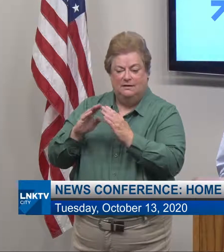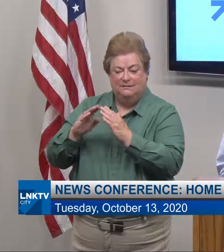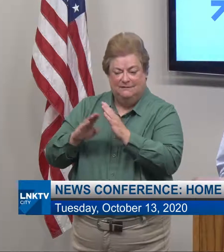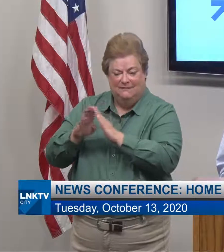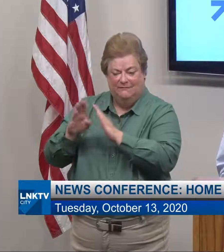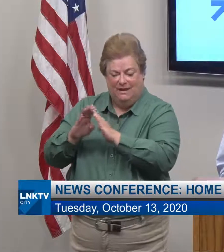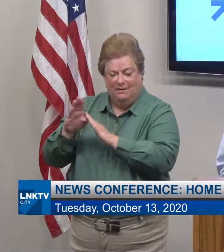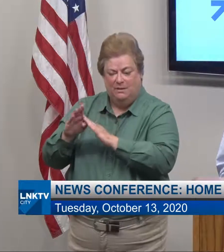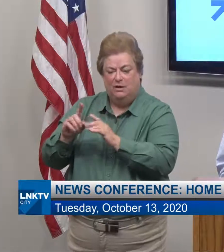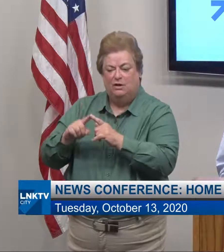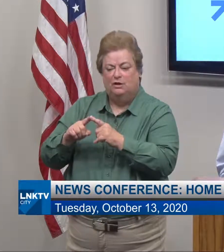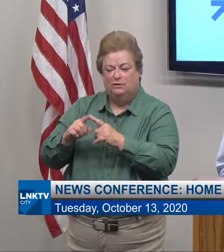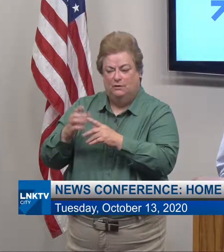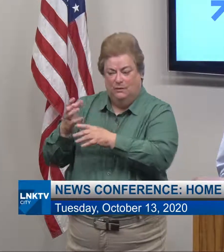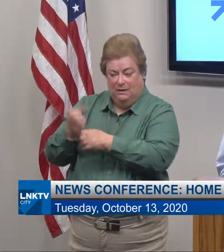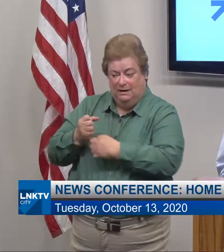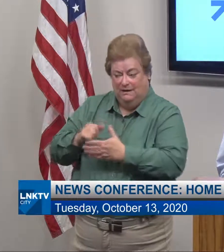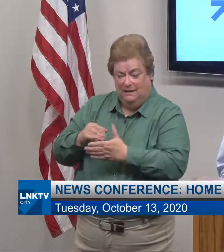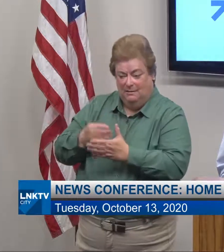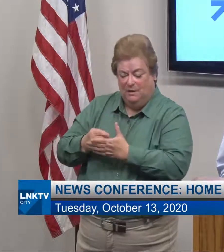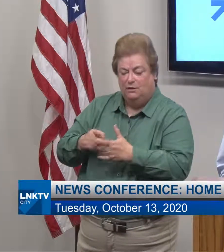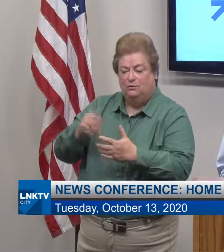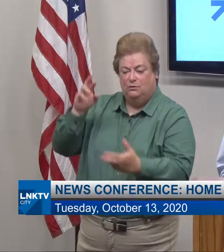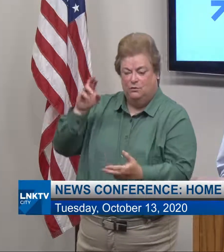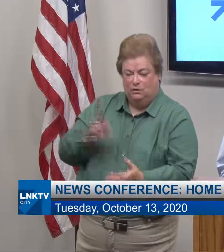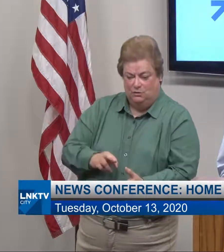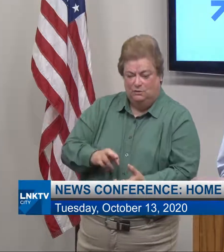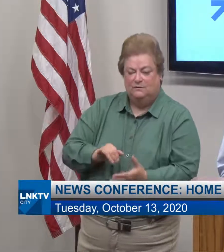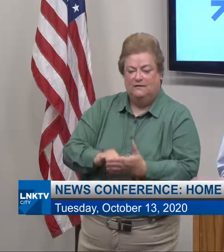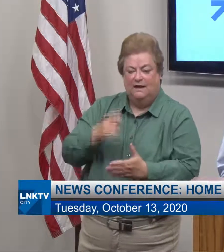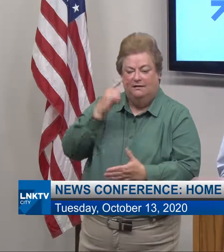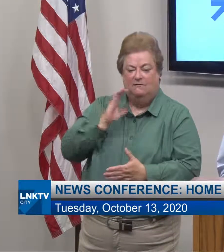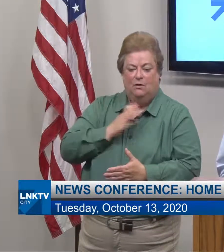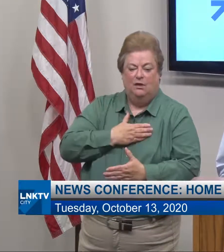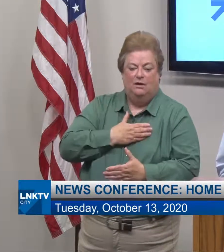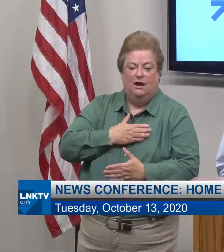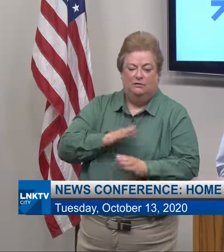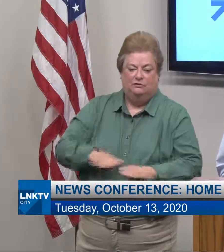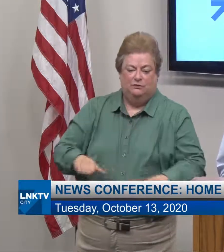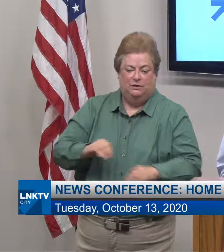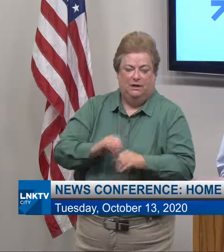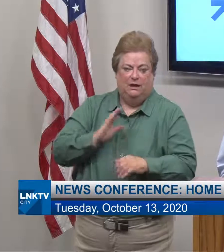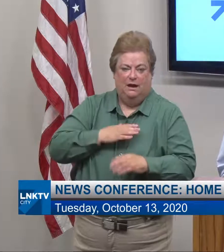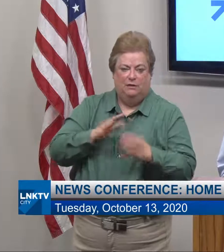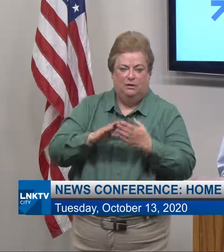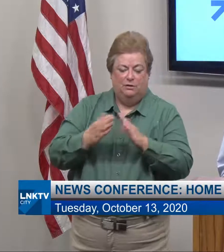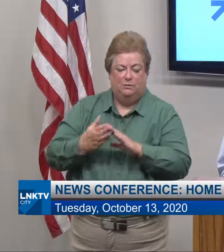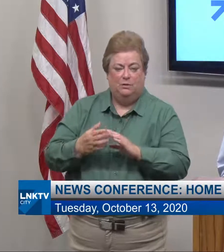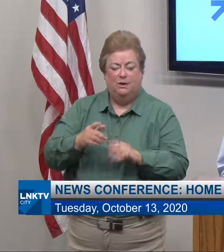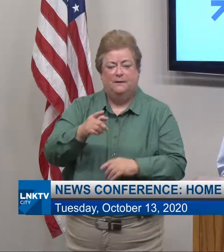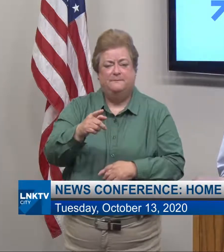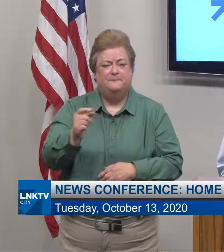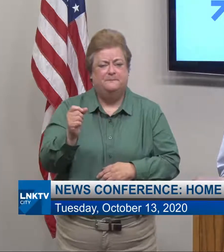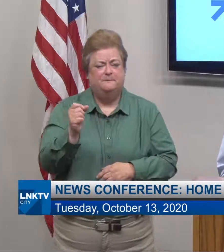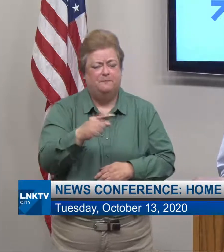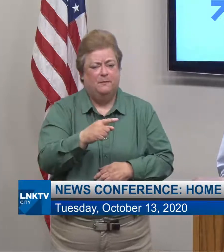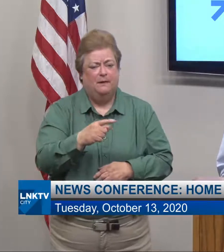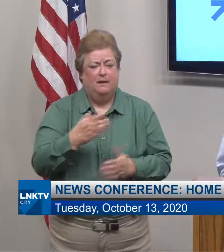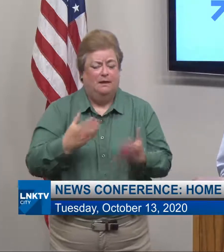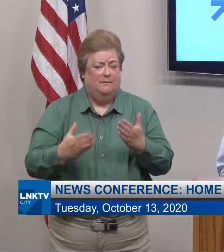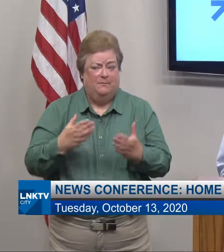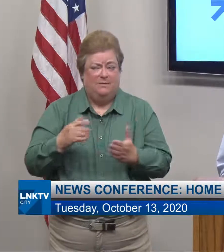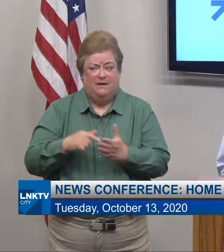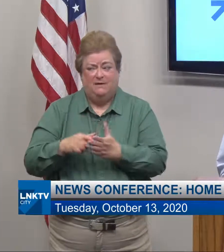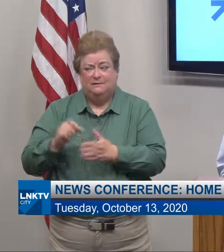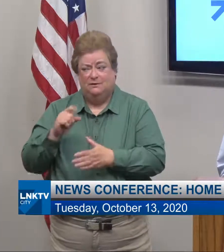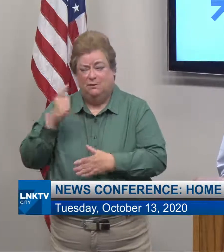department to move a grant forward to reduce those risks in children in our community. To your knowledge, and maybe this might be a question for